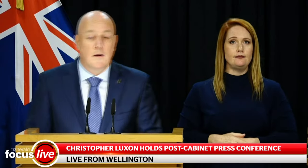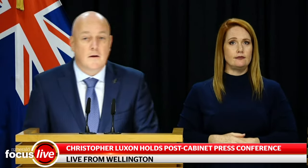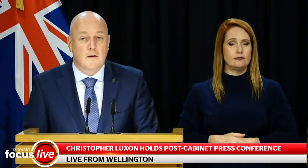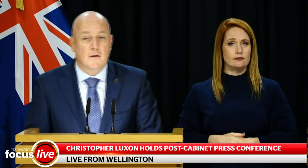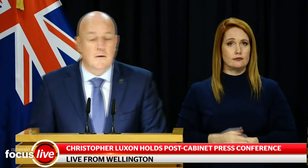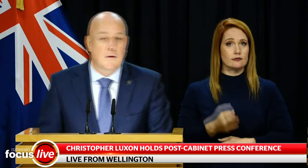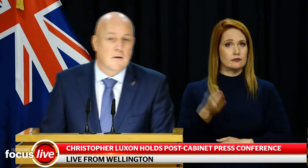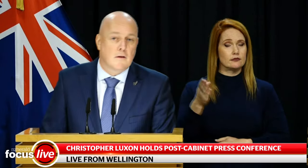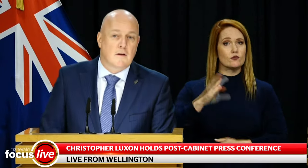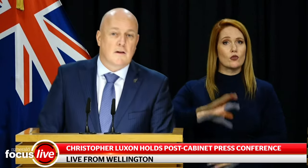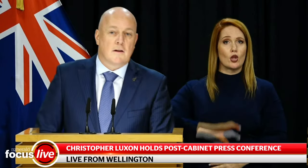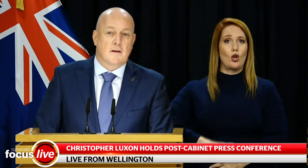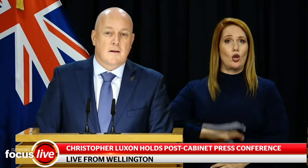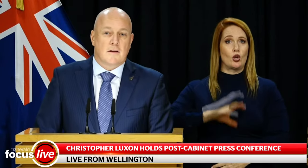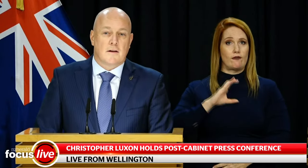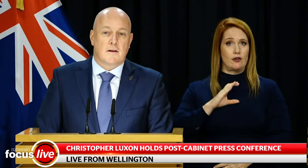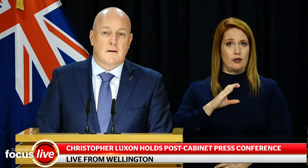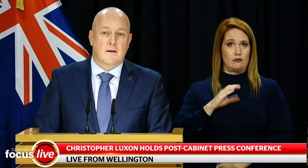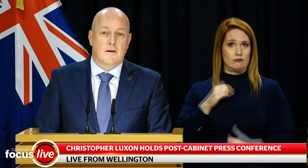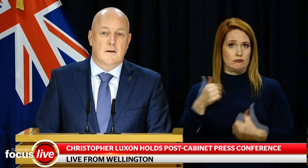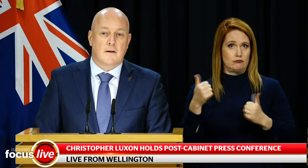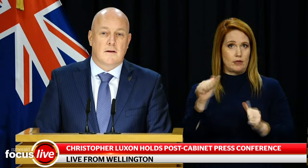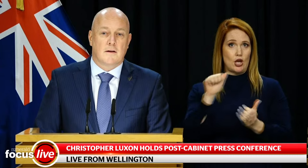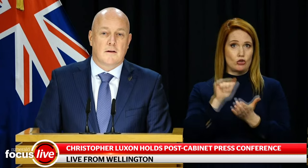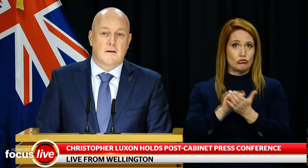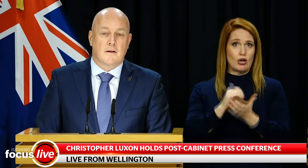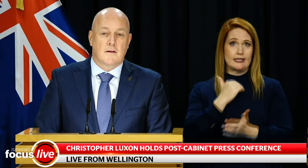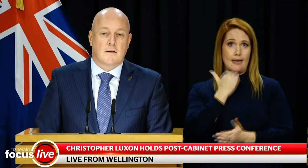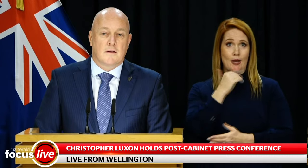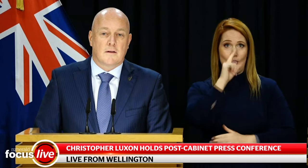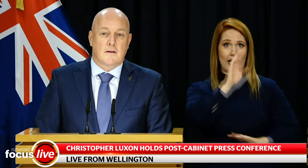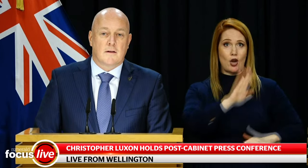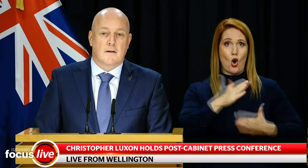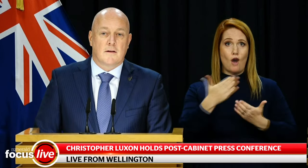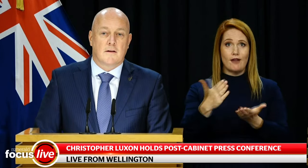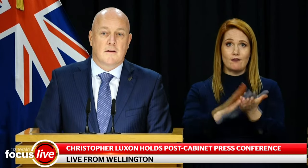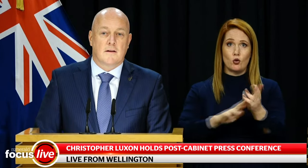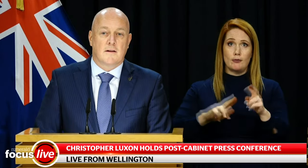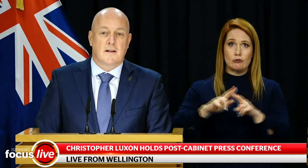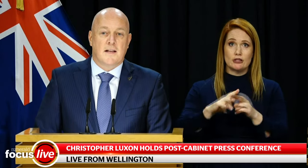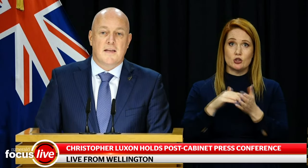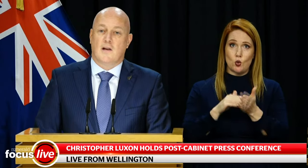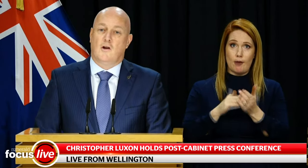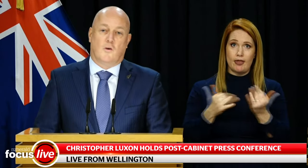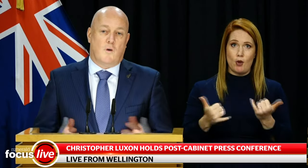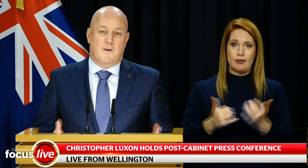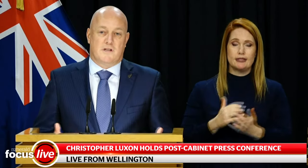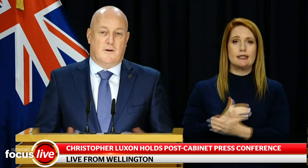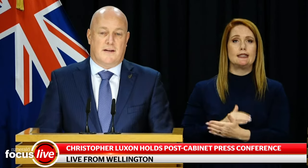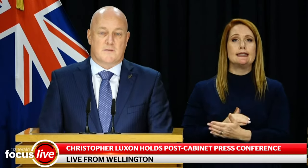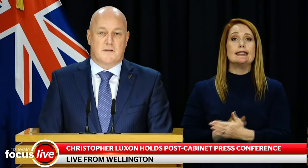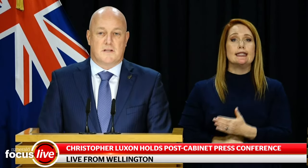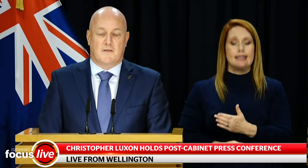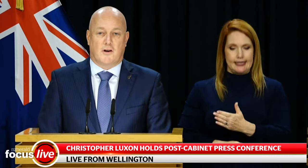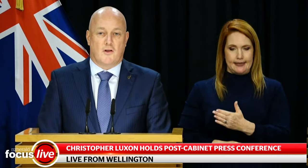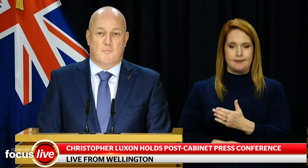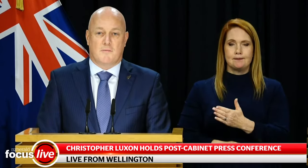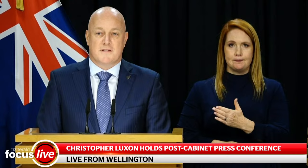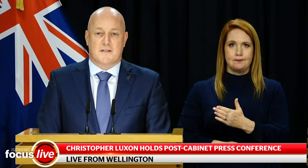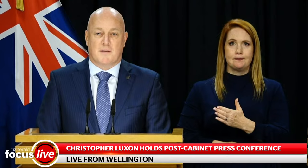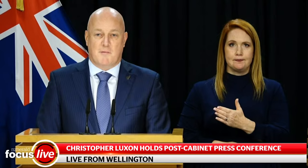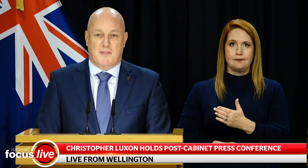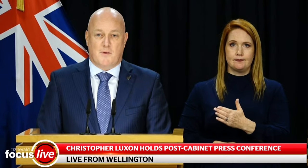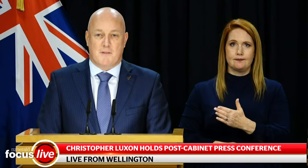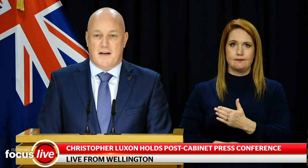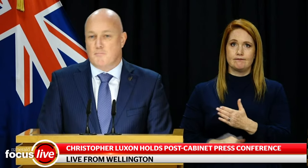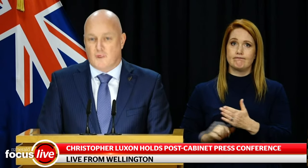Are you confident that you've reached the right amount that you're able to offer parents to help them at this time? Yeah, look, what we're doing is we're delivering on the